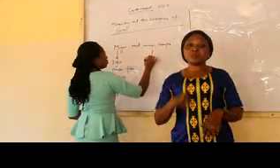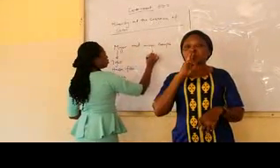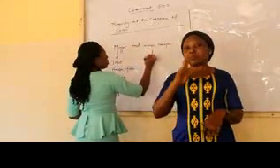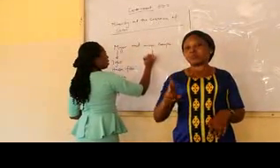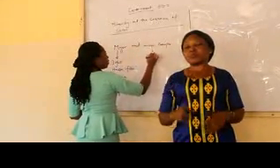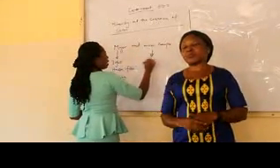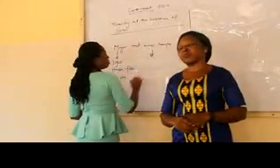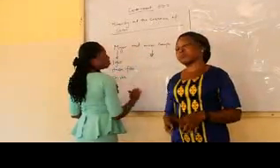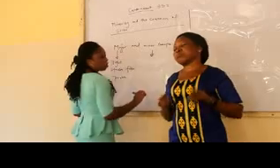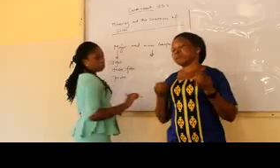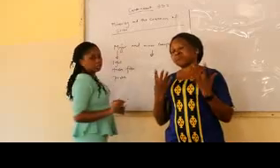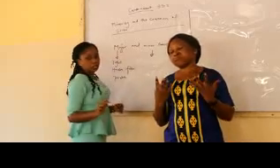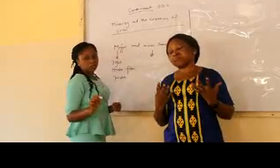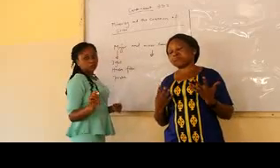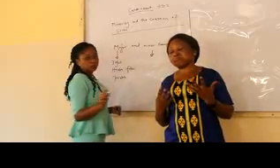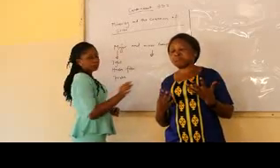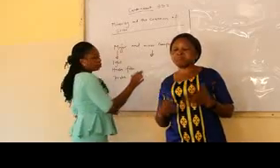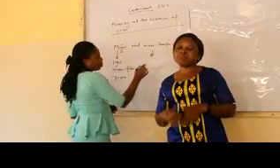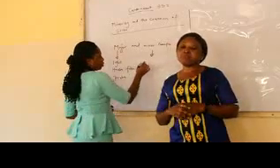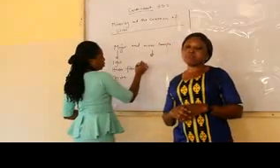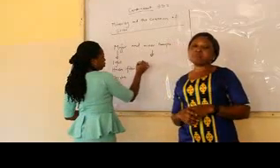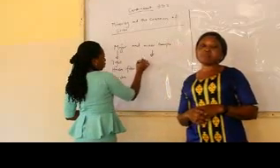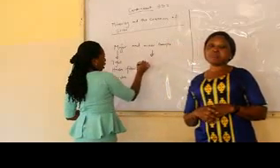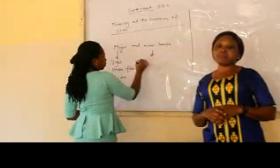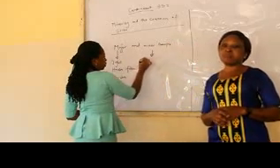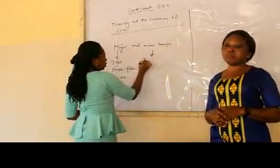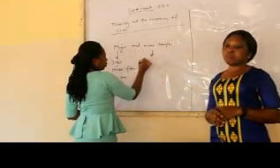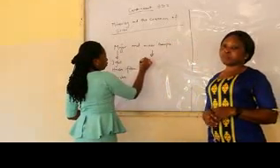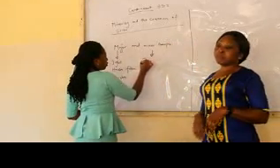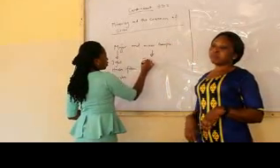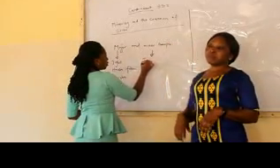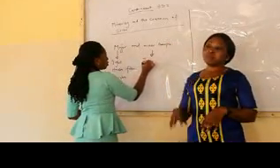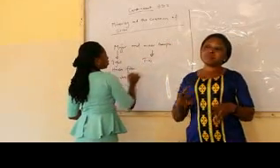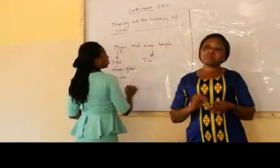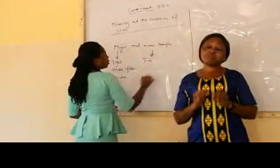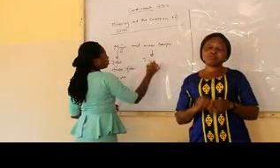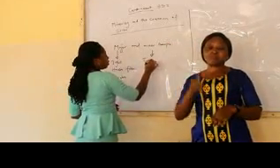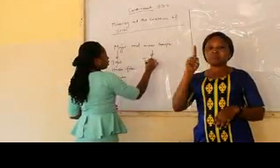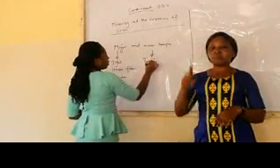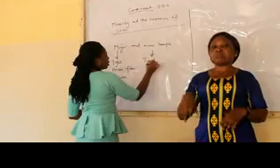we have so many of them. I'll mention just a few. We have T,